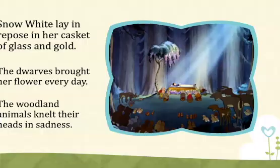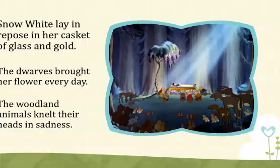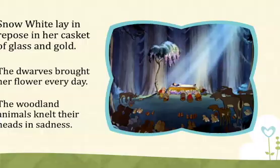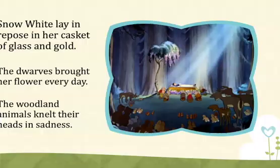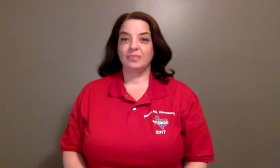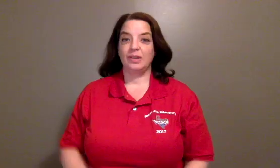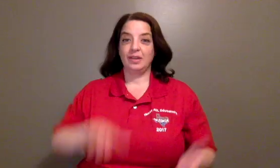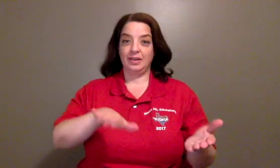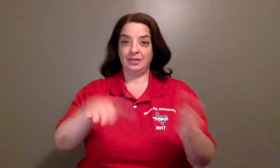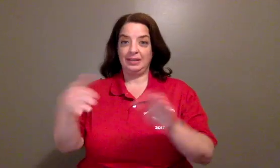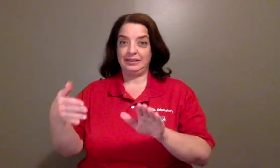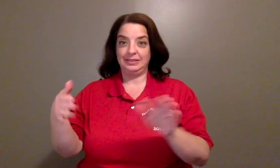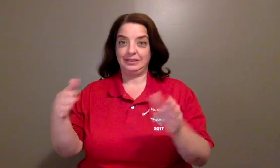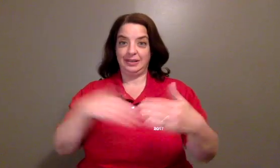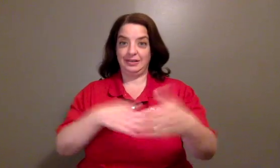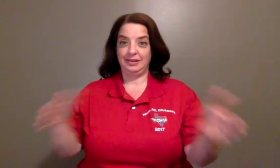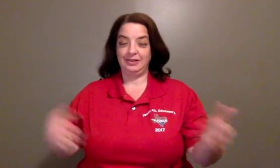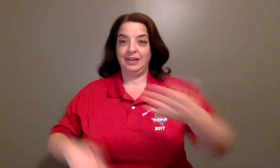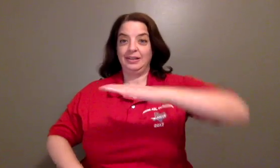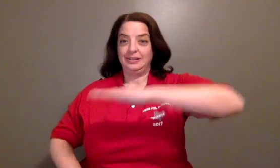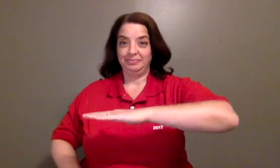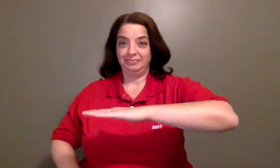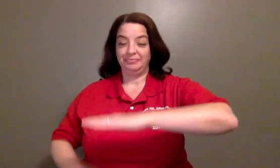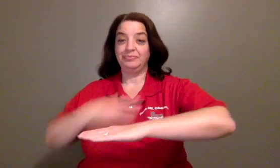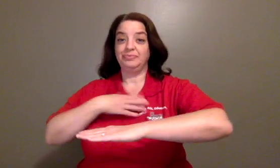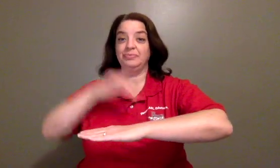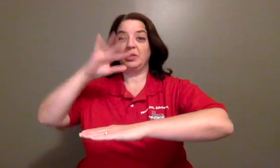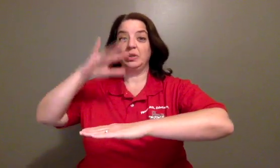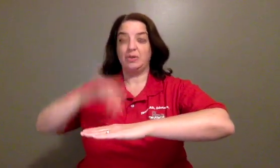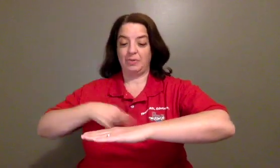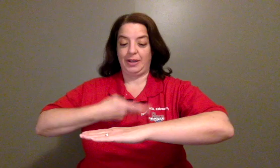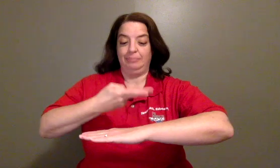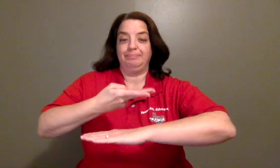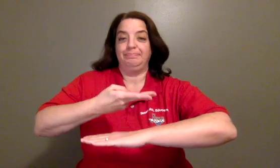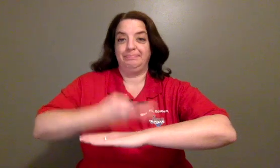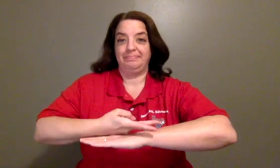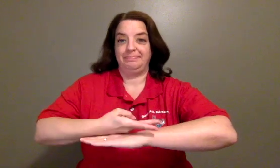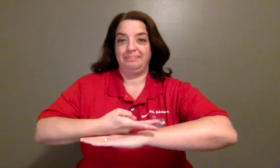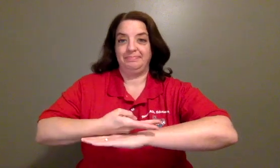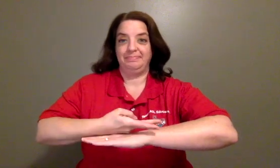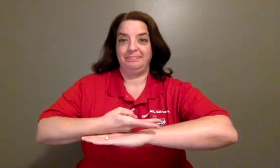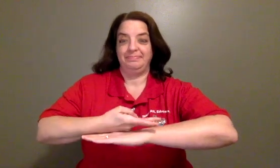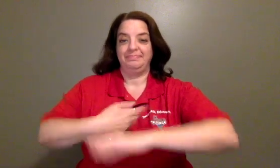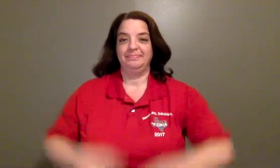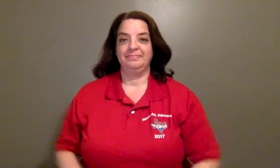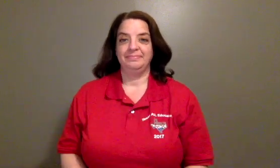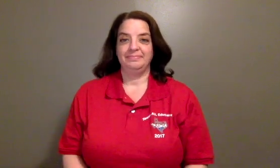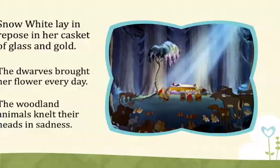you can set the scene and say the casket is here, and then you can put Snow White in it and say she's laying on top of